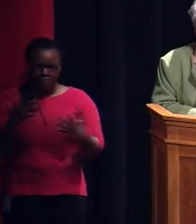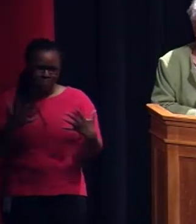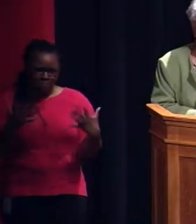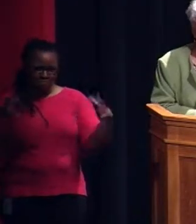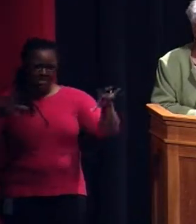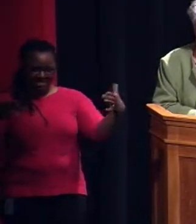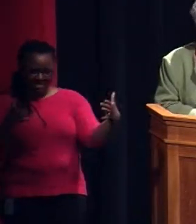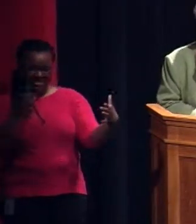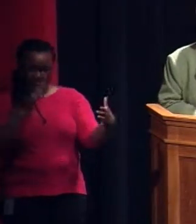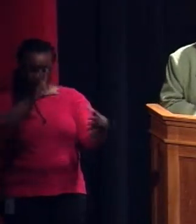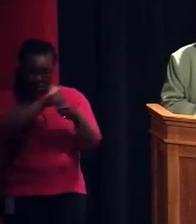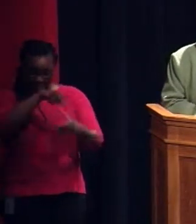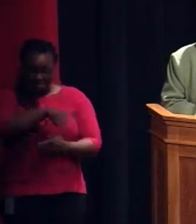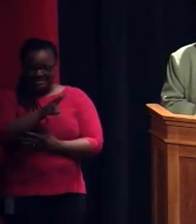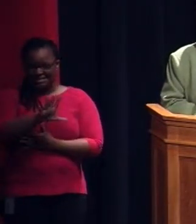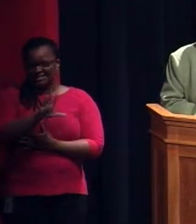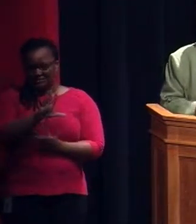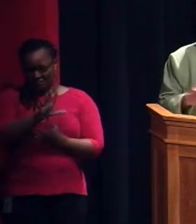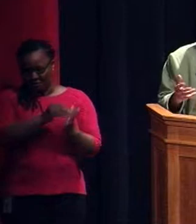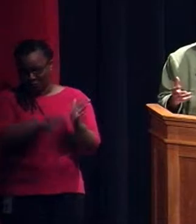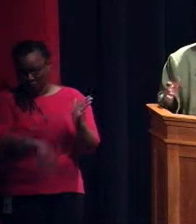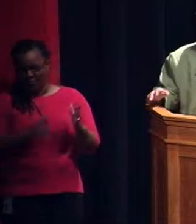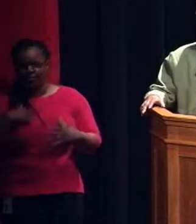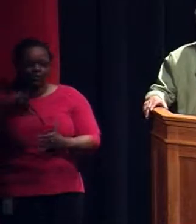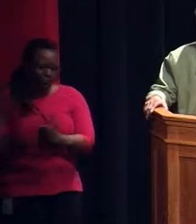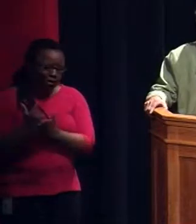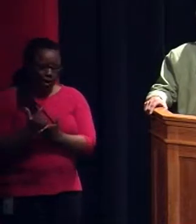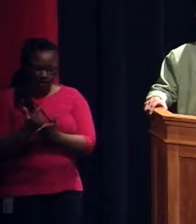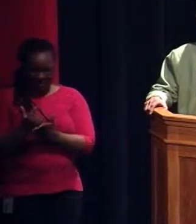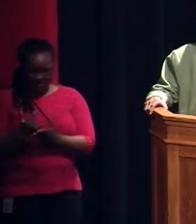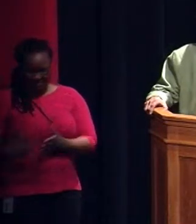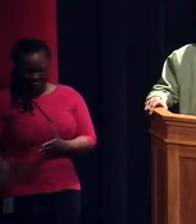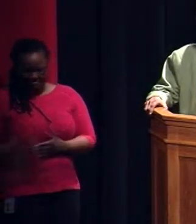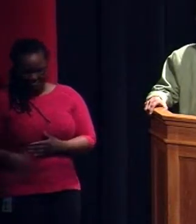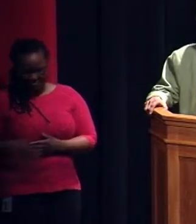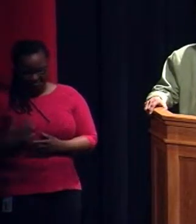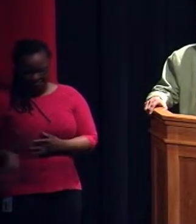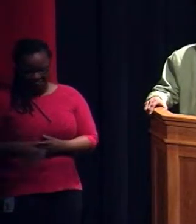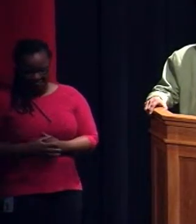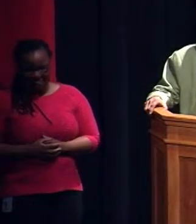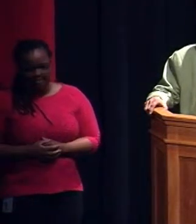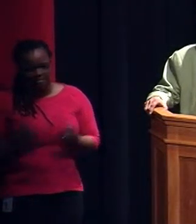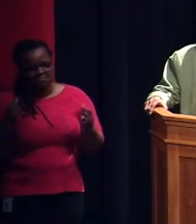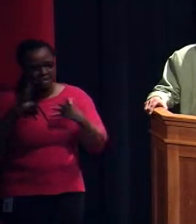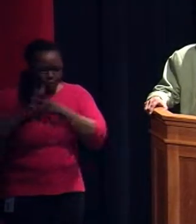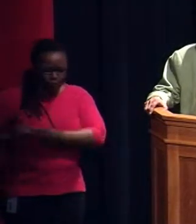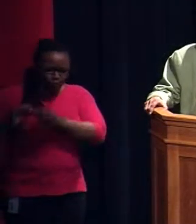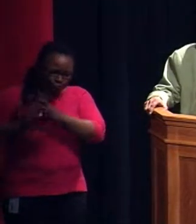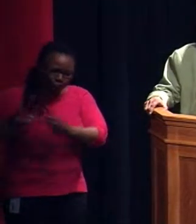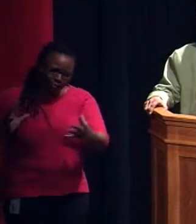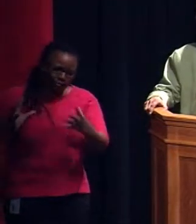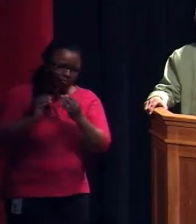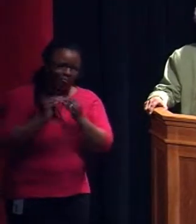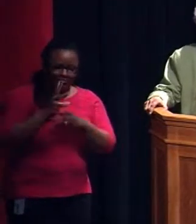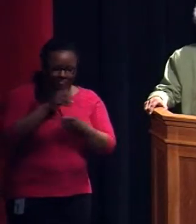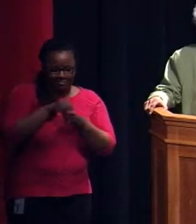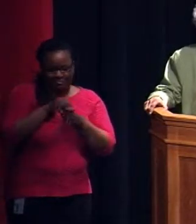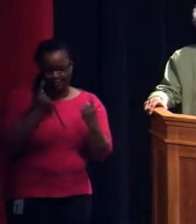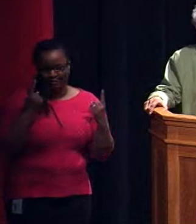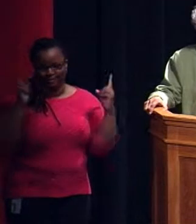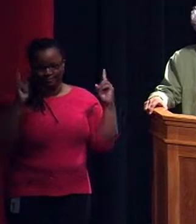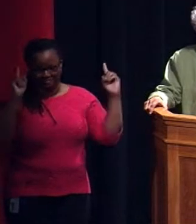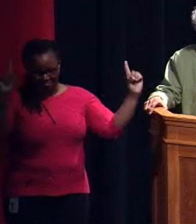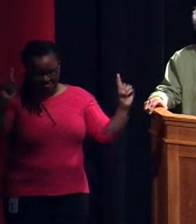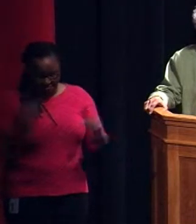65, we graduated with fanfare and a lot of success stories.